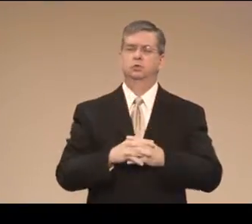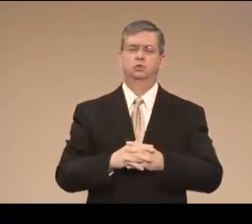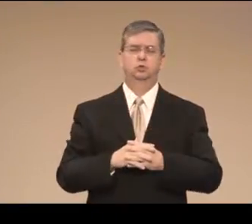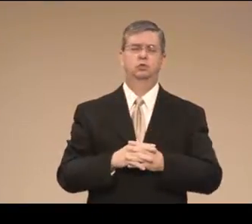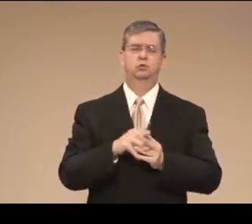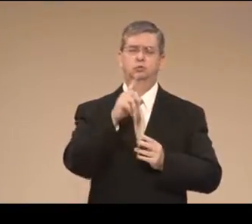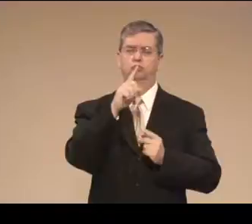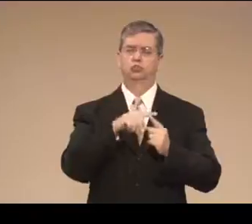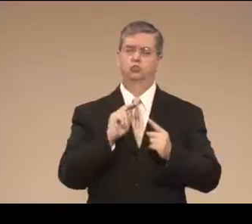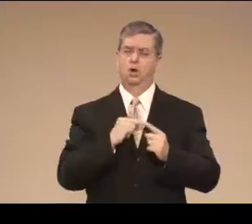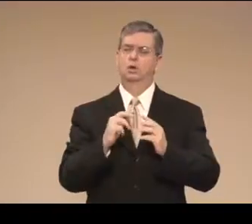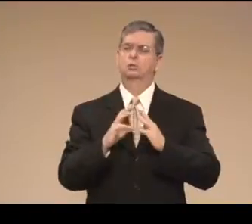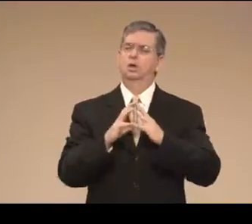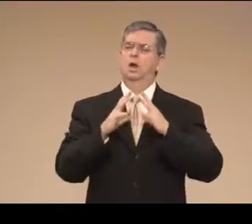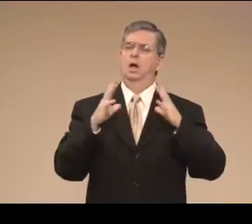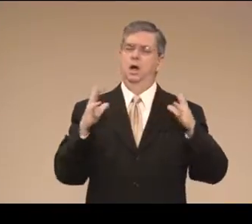and we can't thank you enough, Lord,